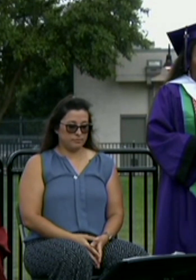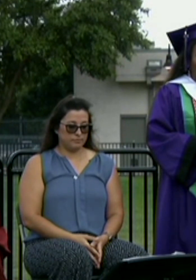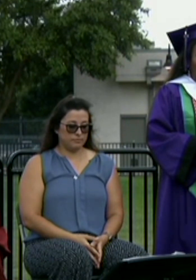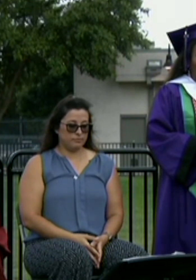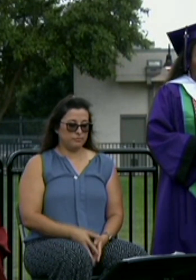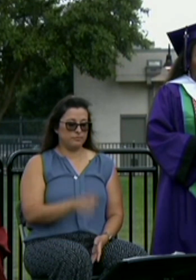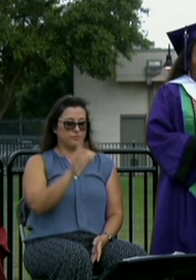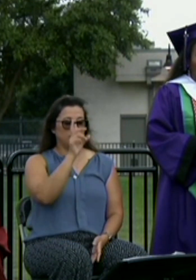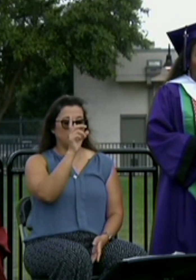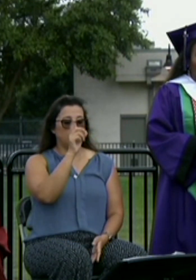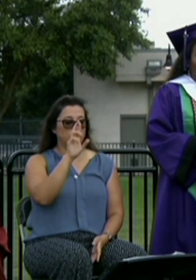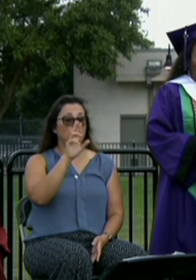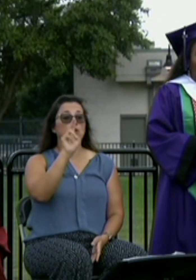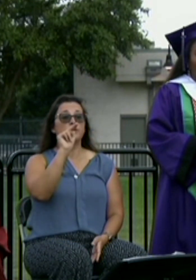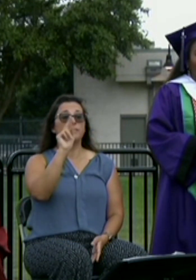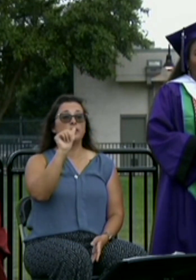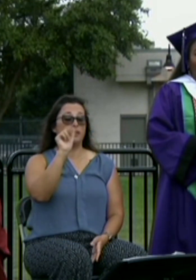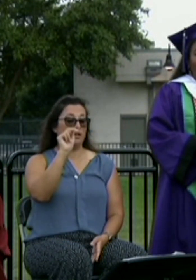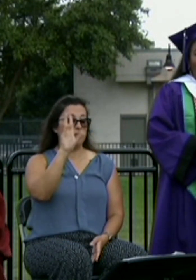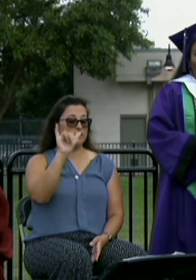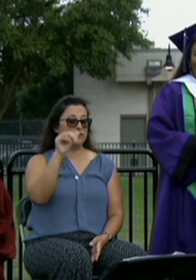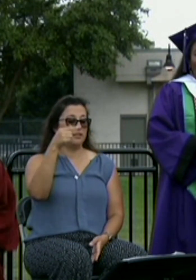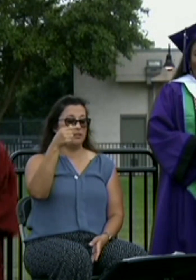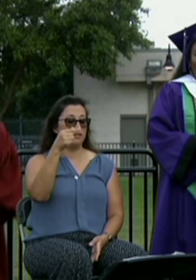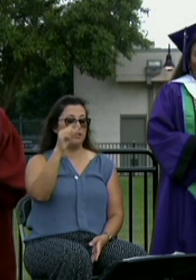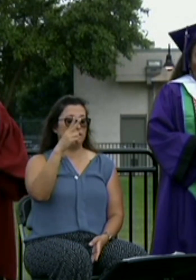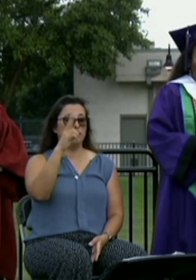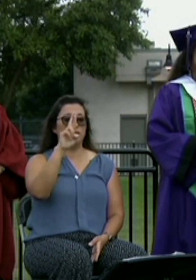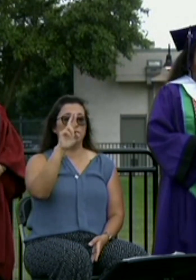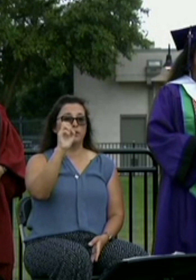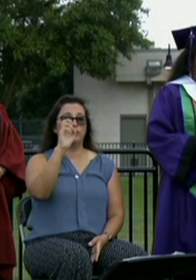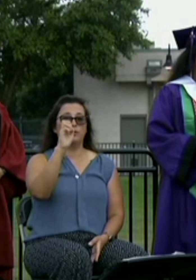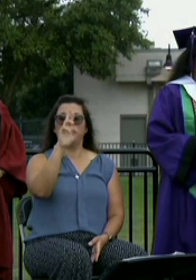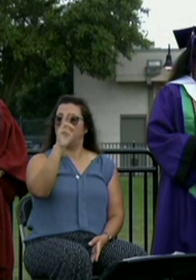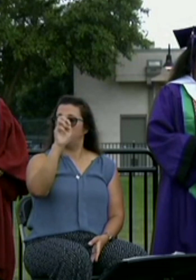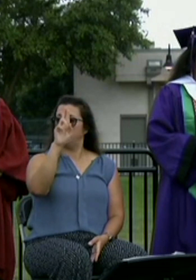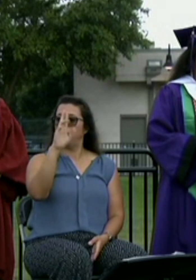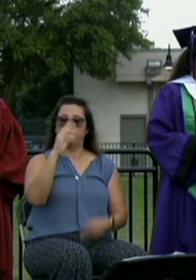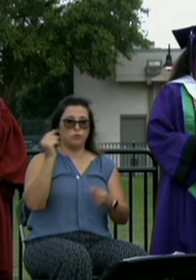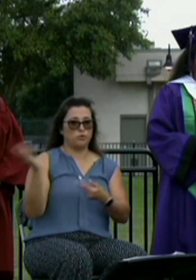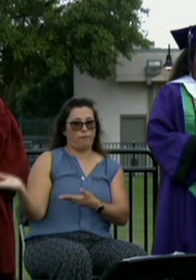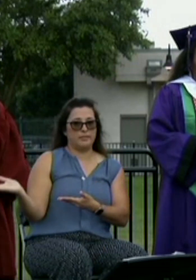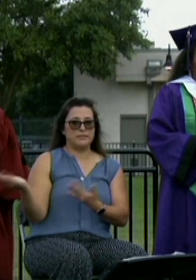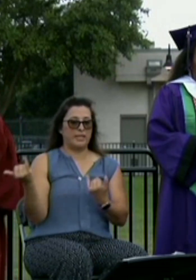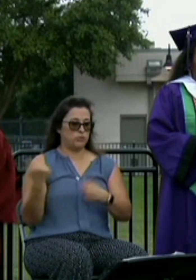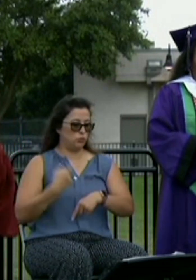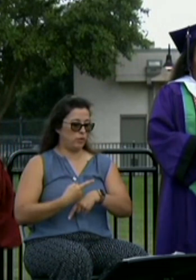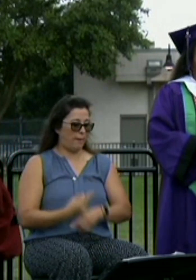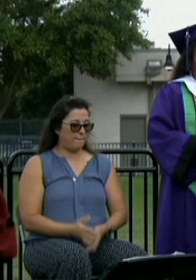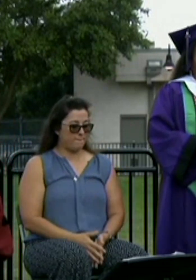And Dr. Nancy Guerrero, who is on stage with us today.